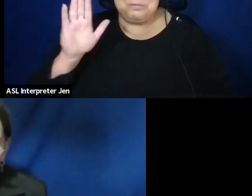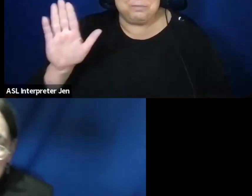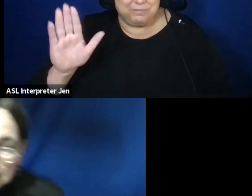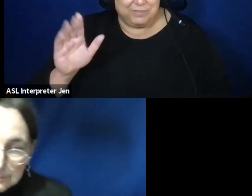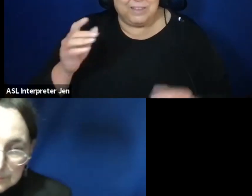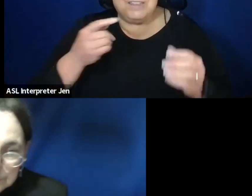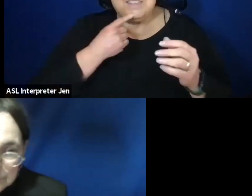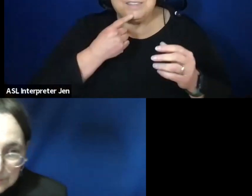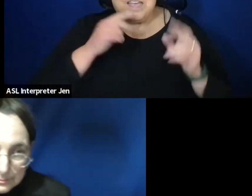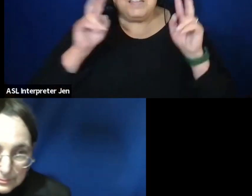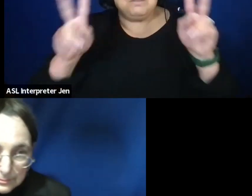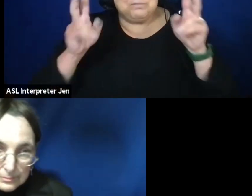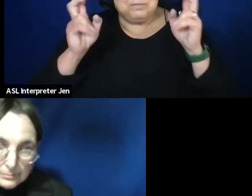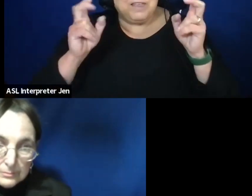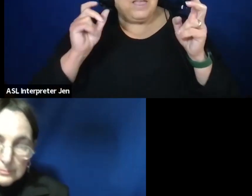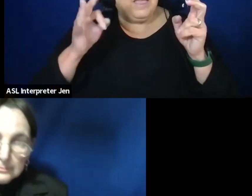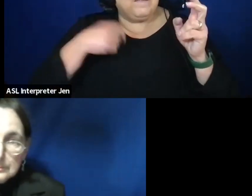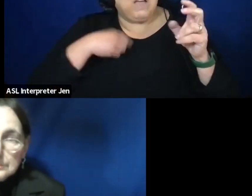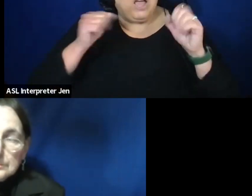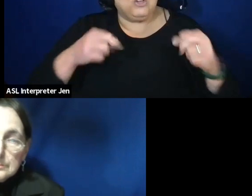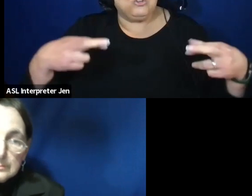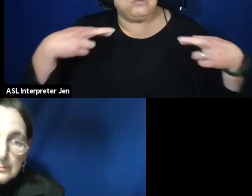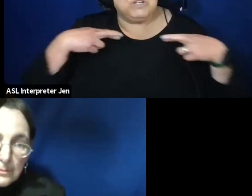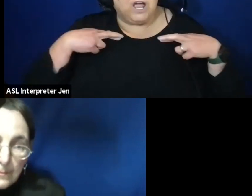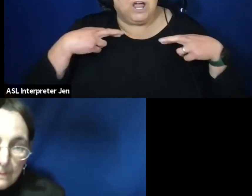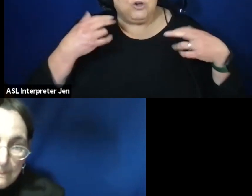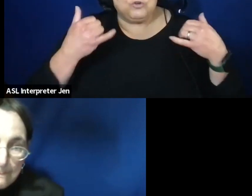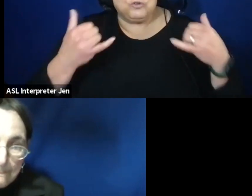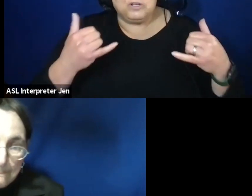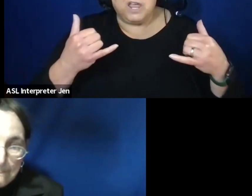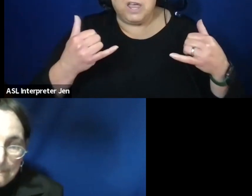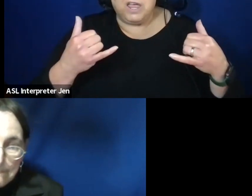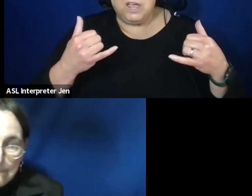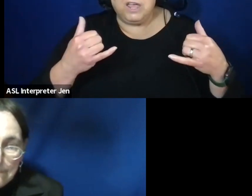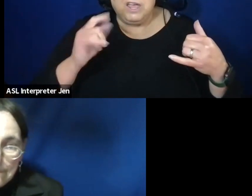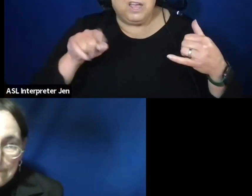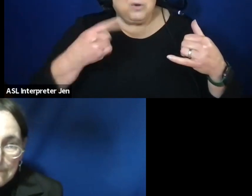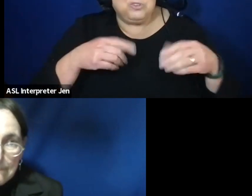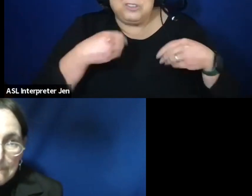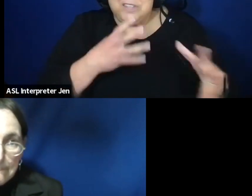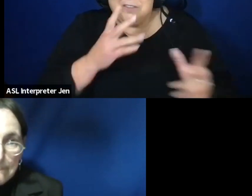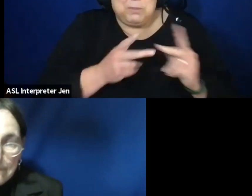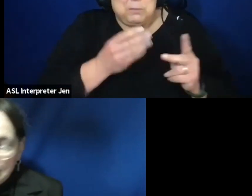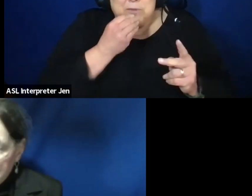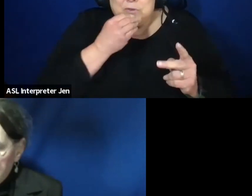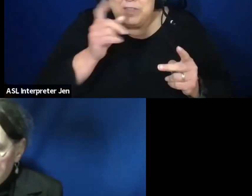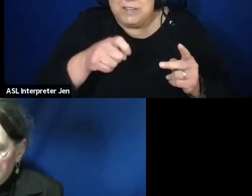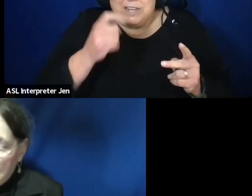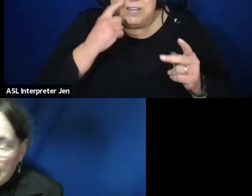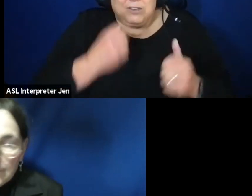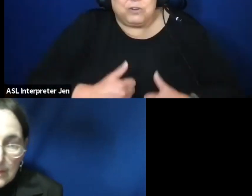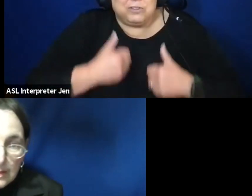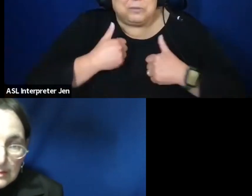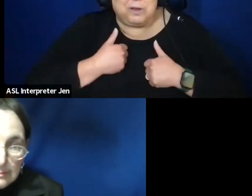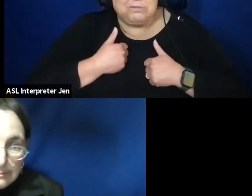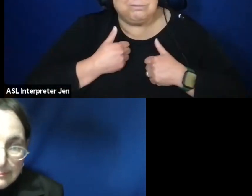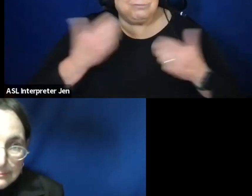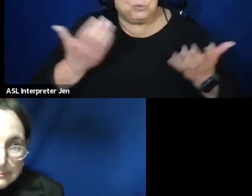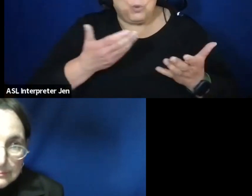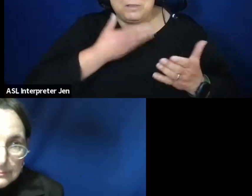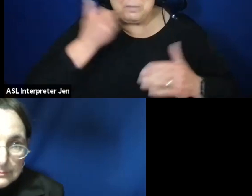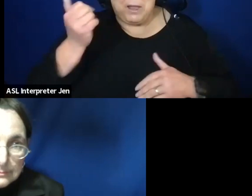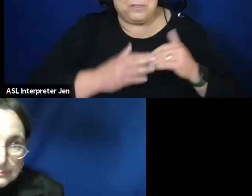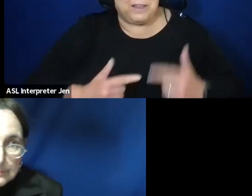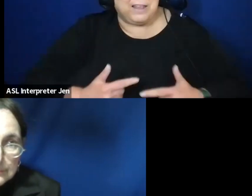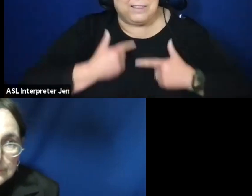say, and I quote, "If I could retire today, I'd just give people the food they need to survive. What could be better than a life